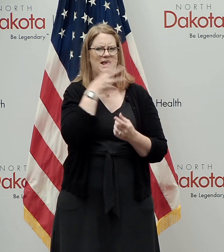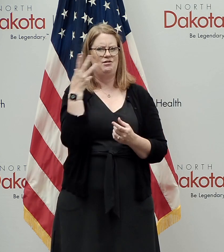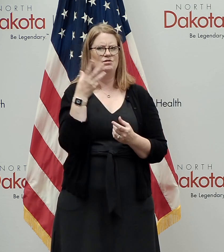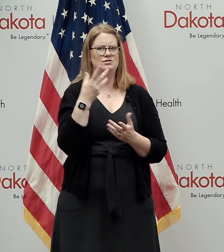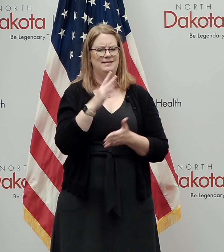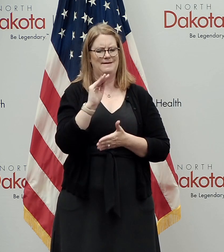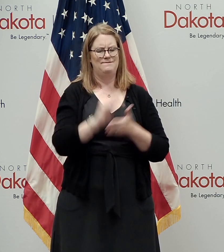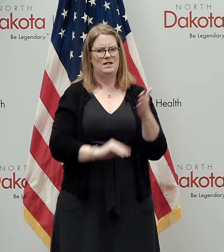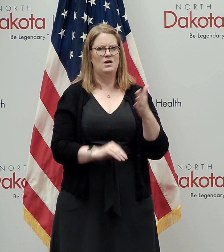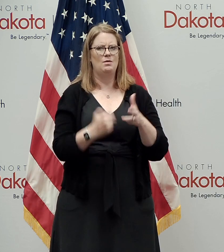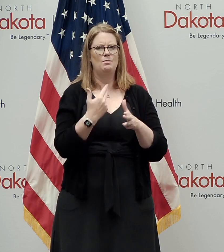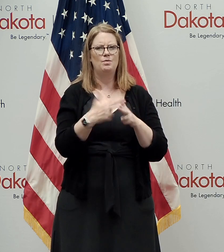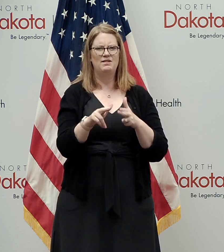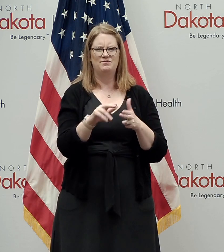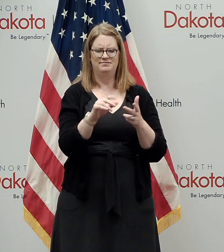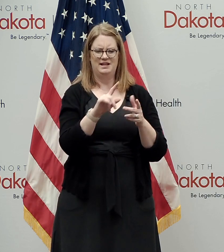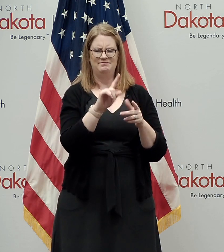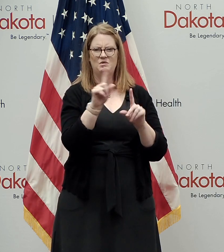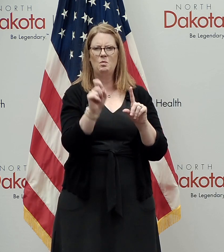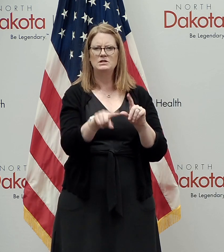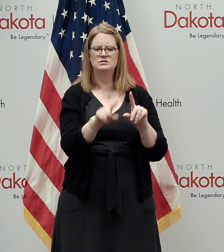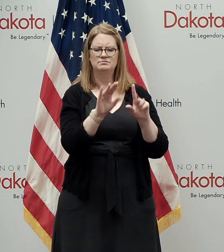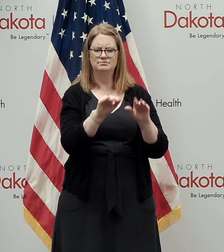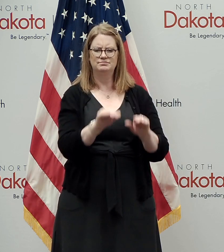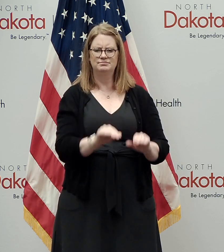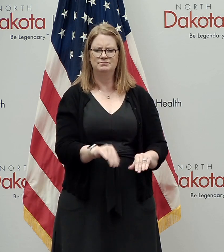brief survey online at